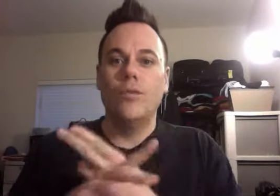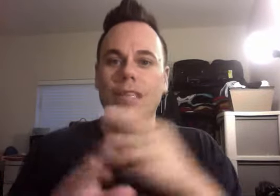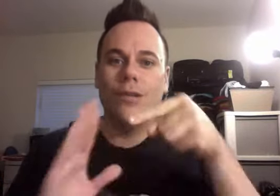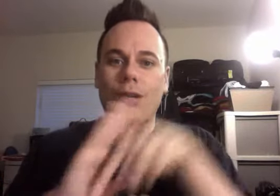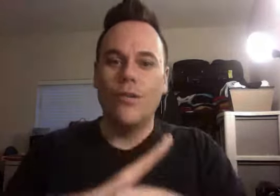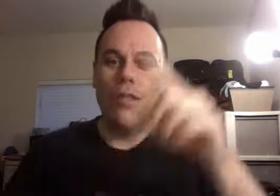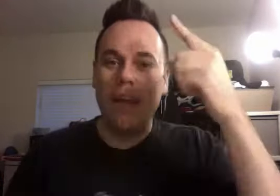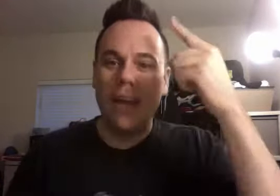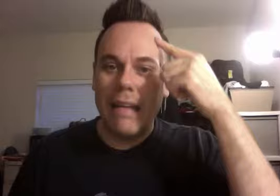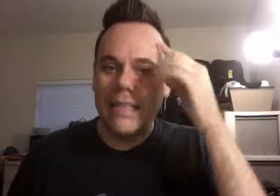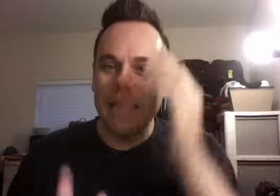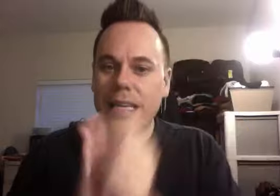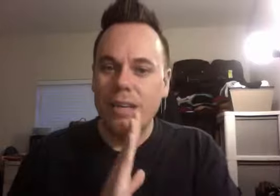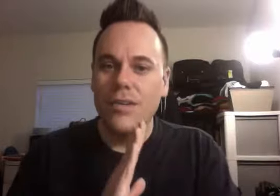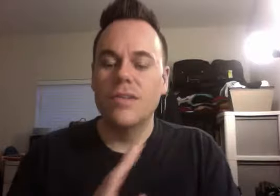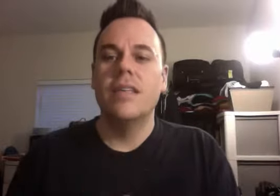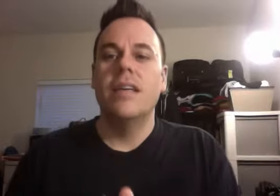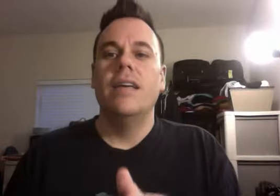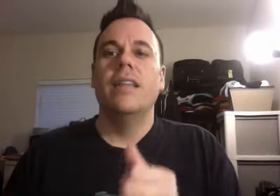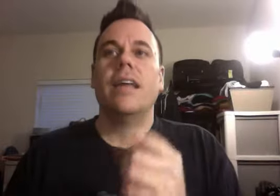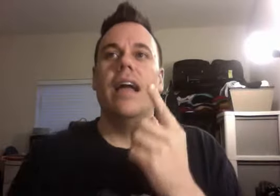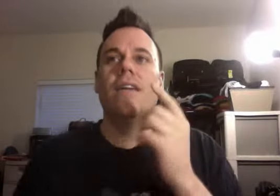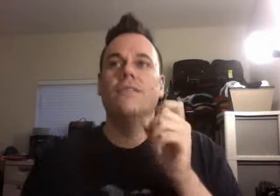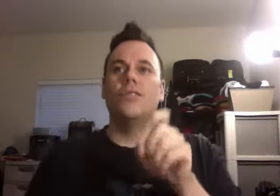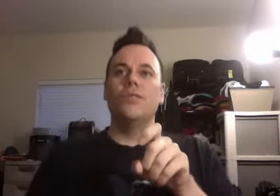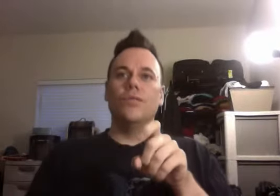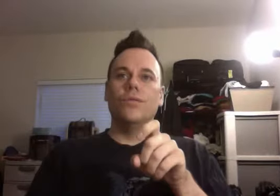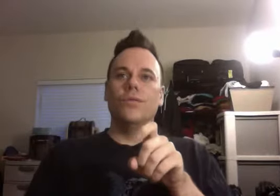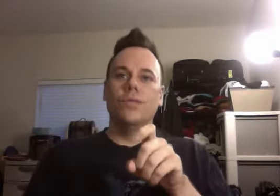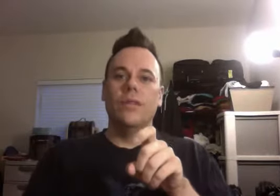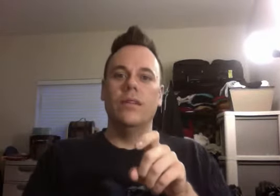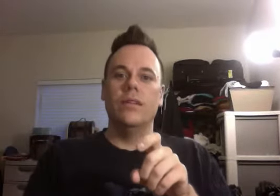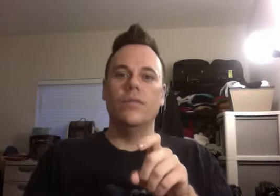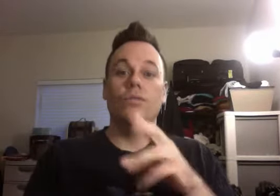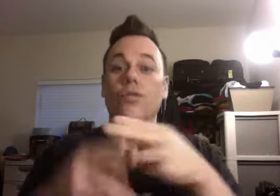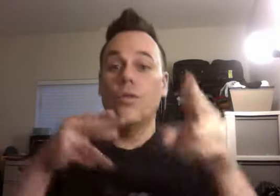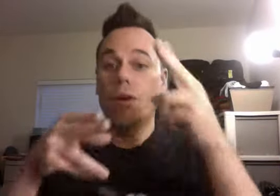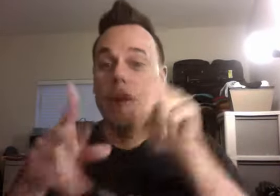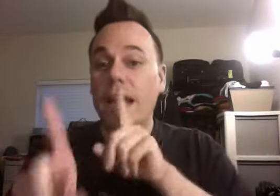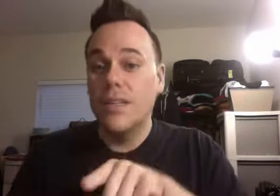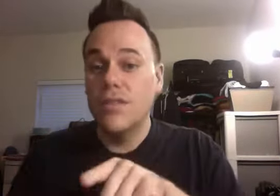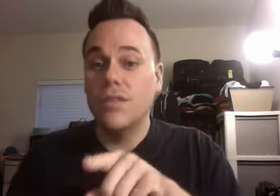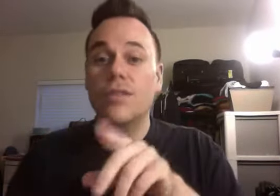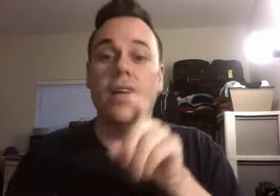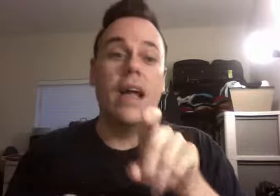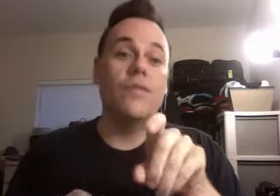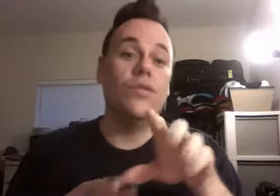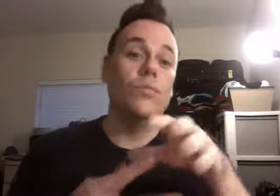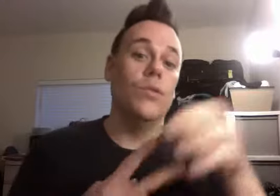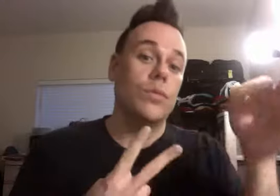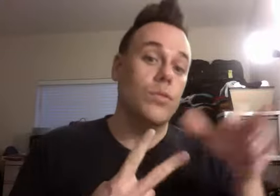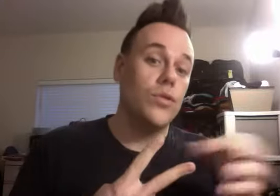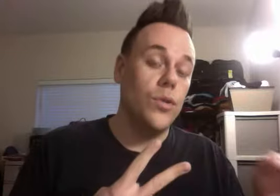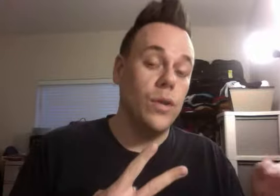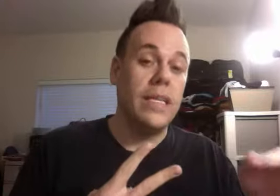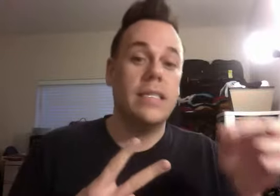using critical thinking skills. They have to do short answer. They have to do multiple choice. They